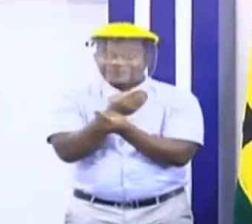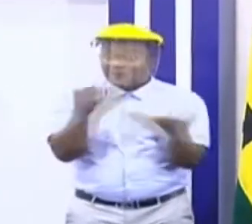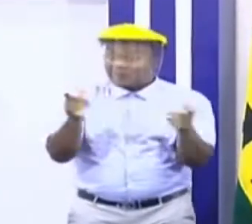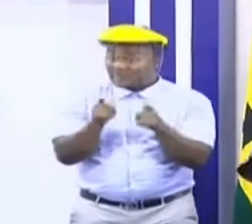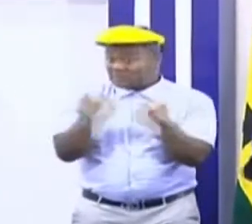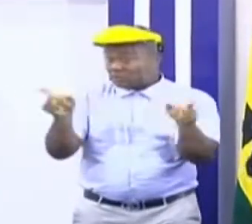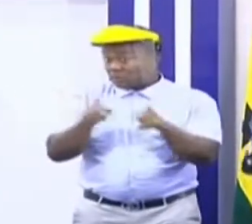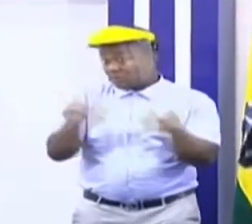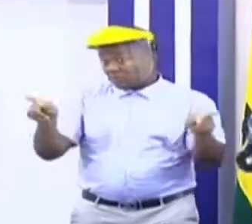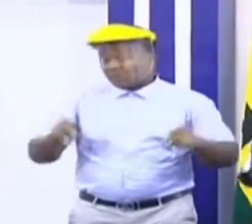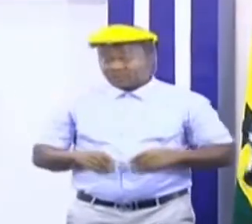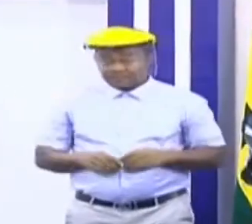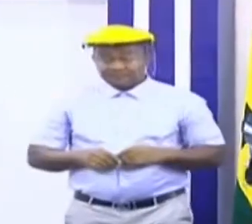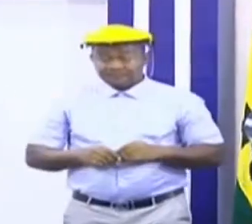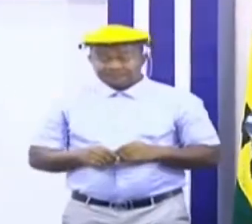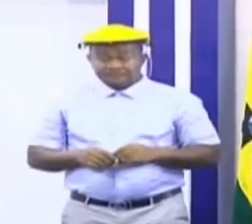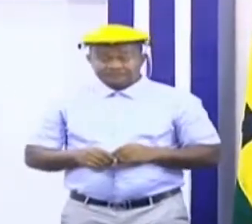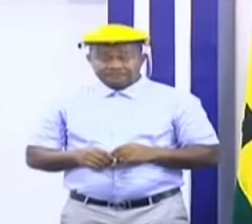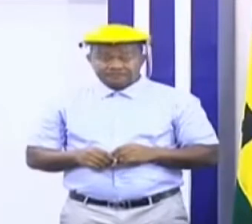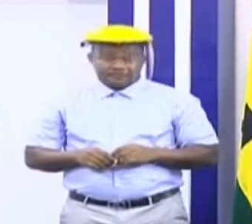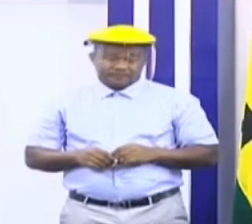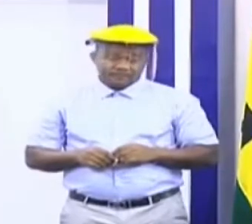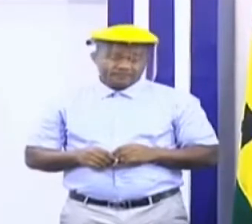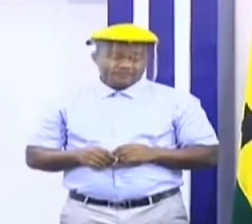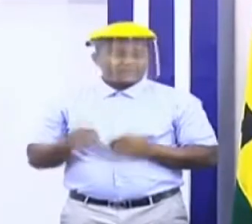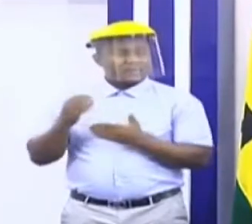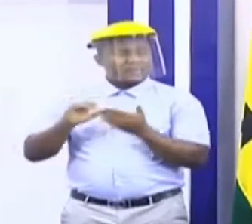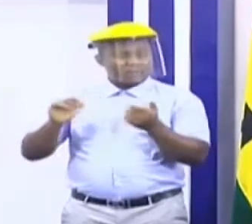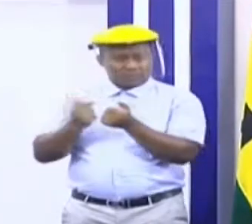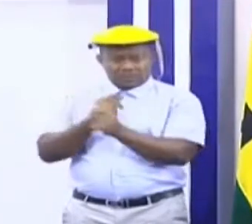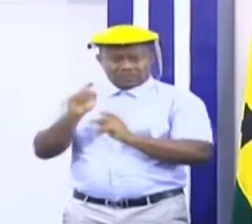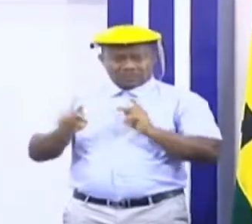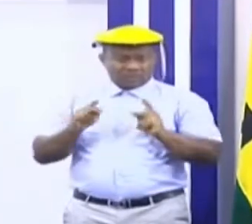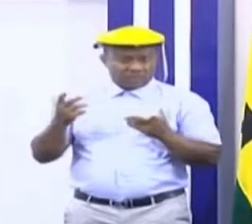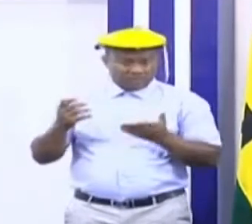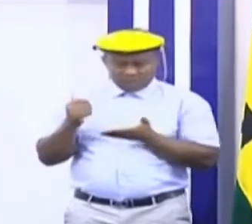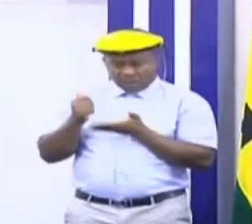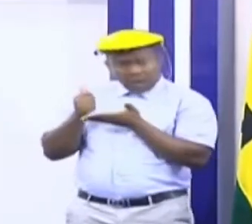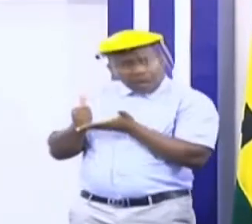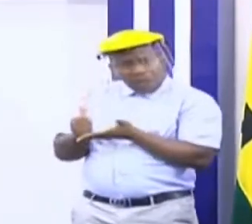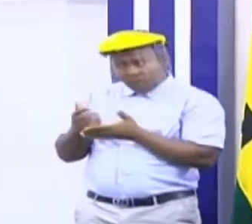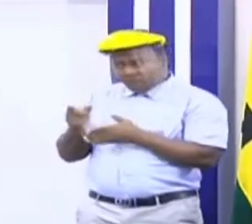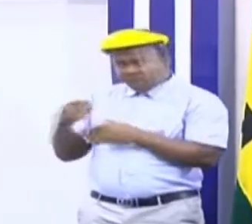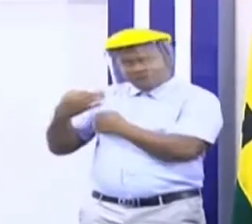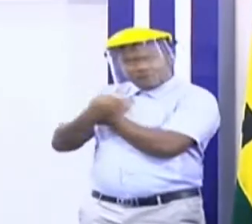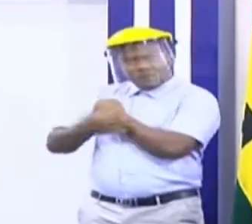the sense, particularly of some of our own citizens who aid and abet